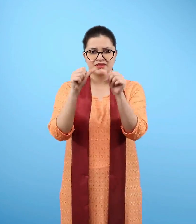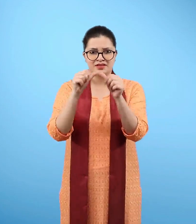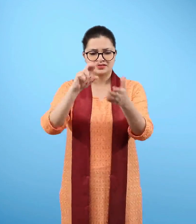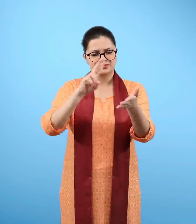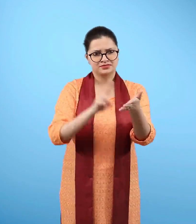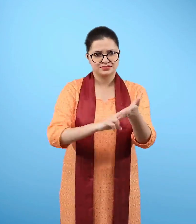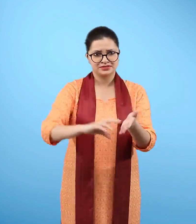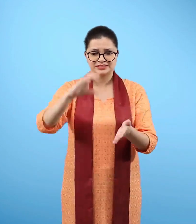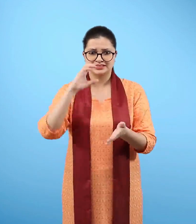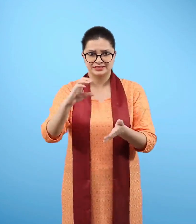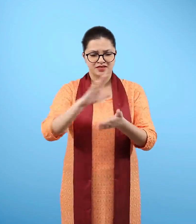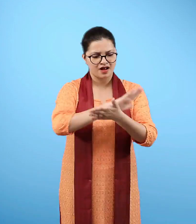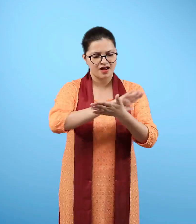ends.